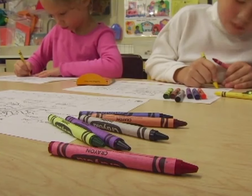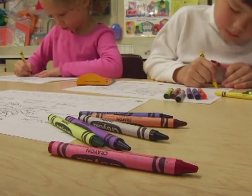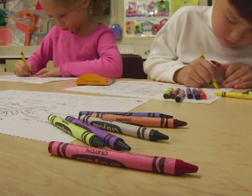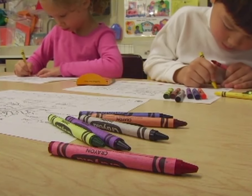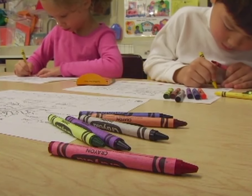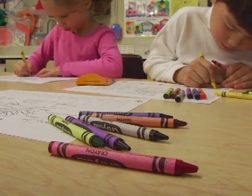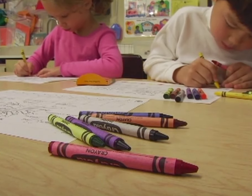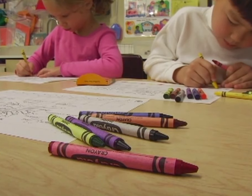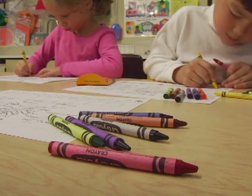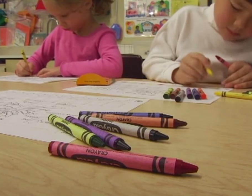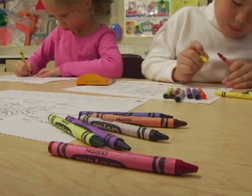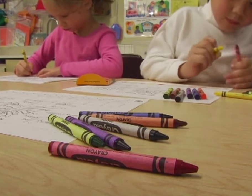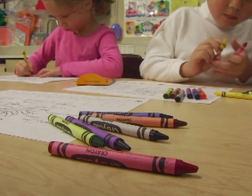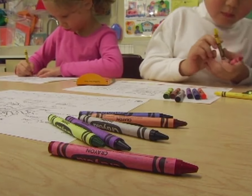Look at the colors.